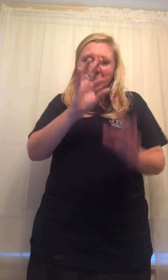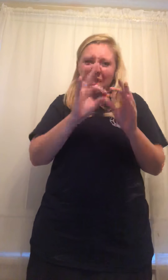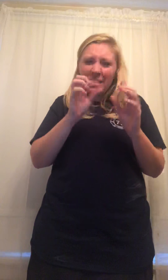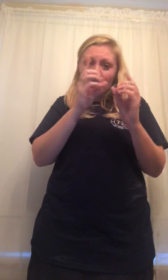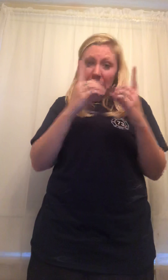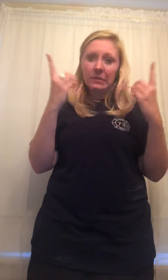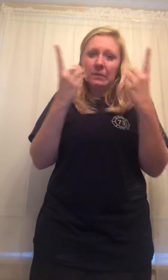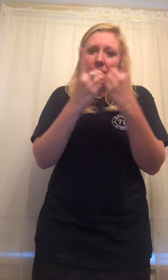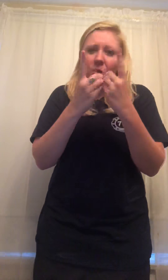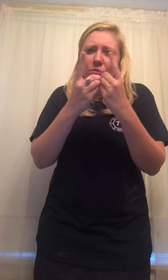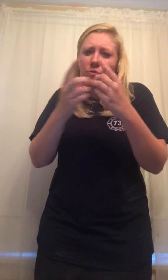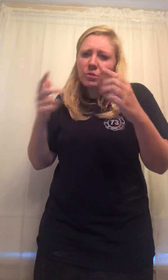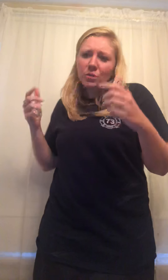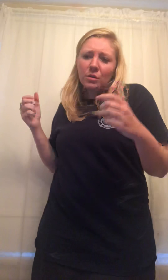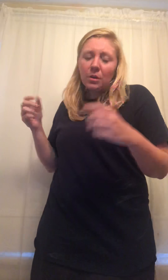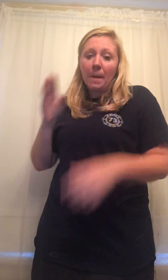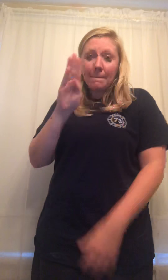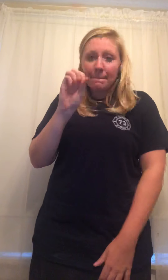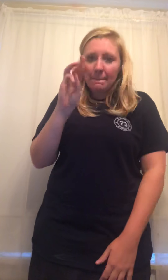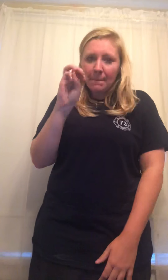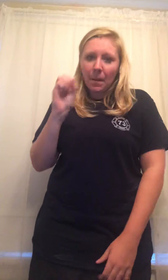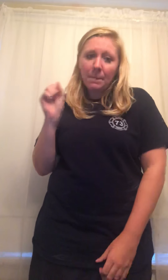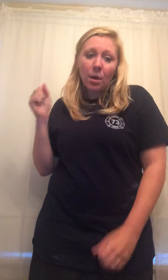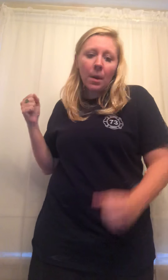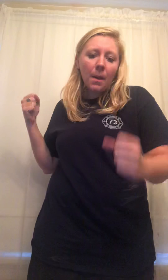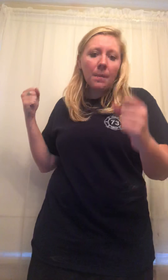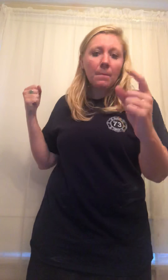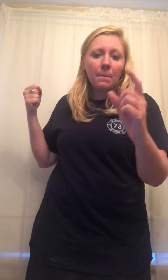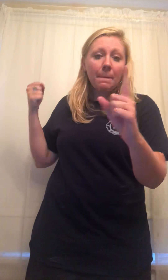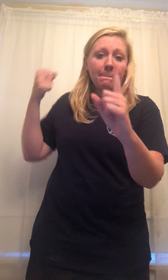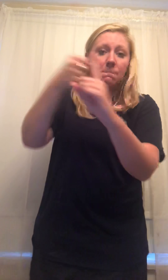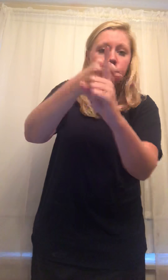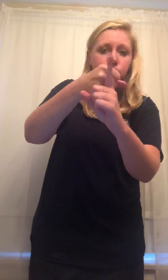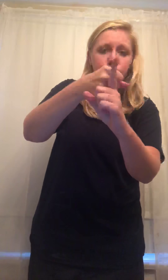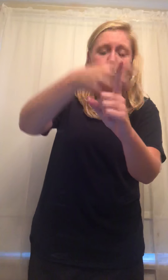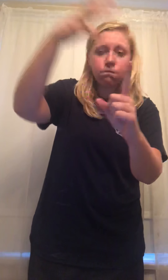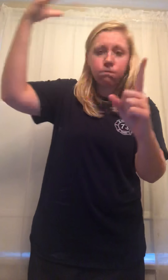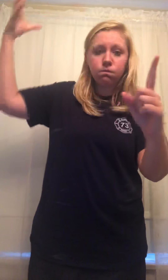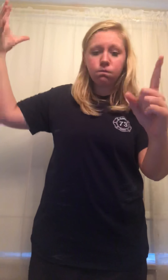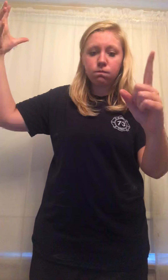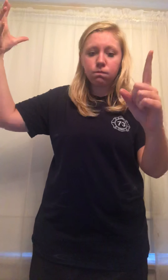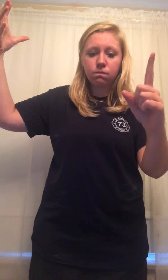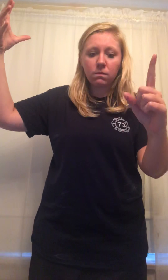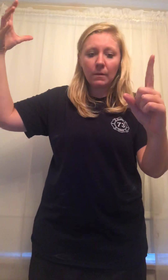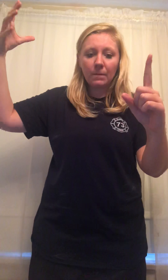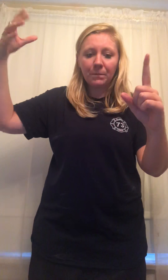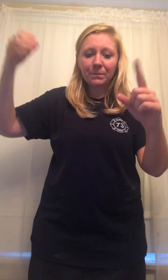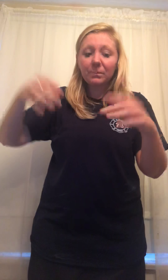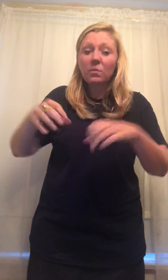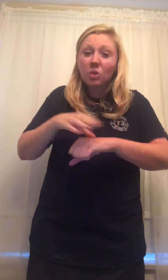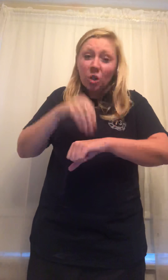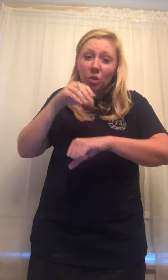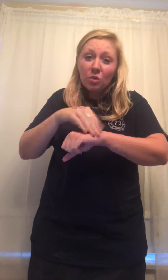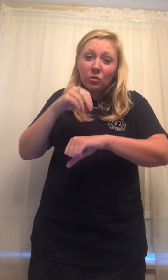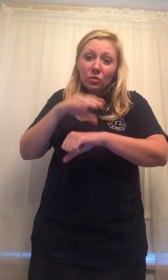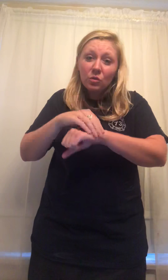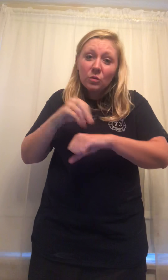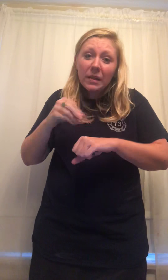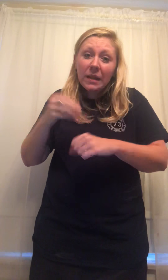That's more common than it has been. Explosive attacks have, well, exploded in the past few years as Sweden has welcomed a massive number of immigrants into its